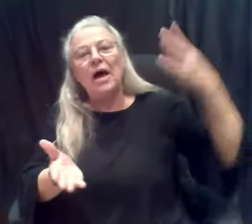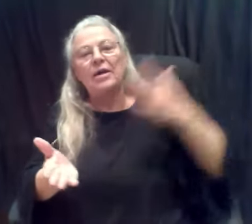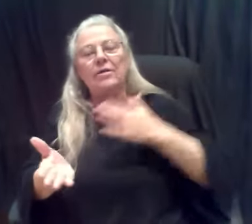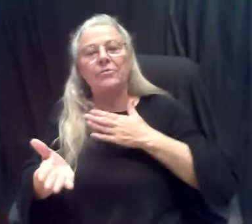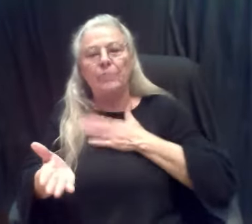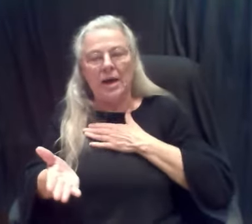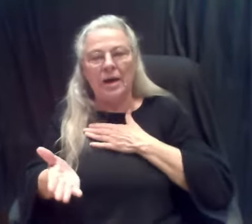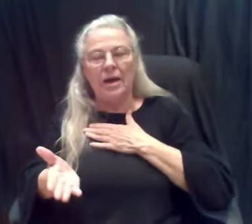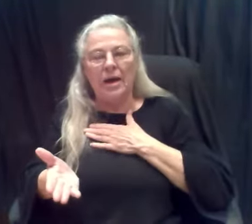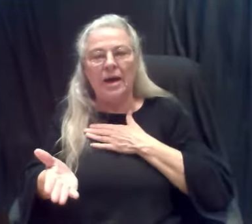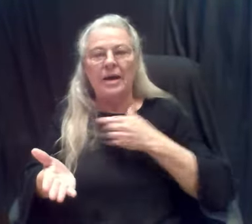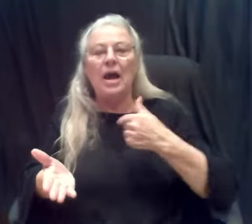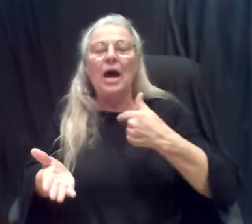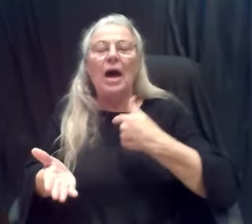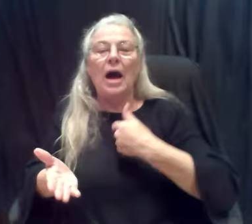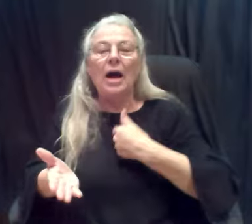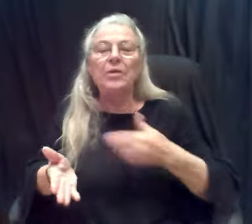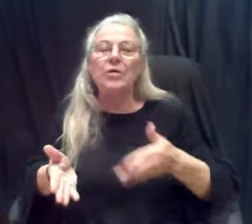of mine, I'm going to